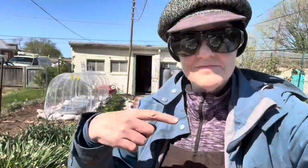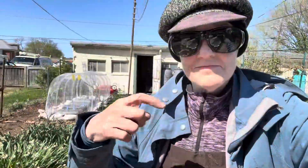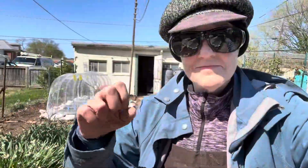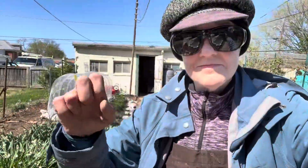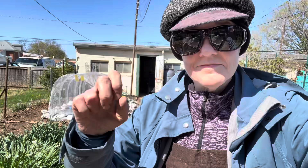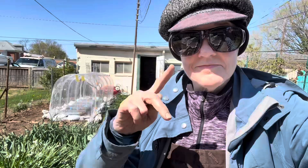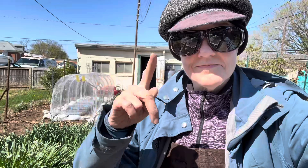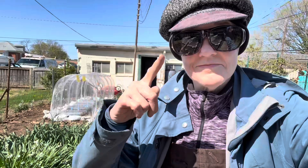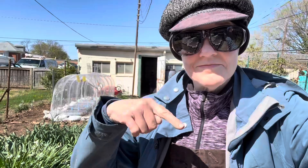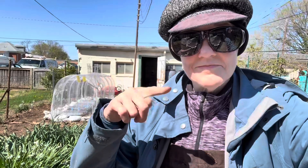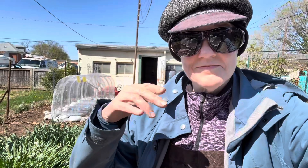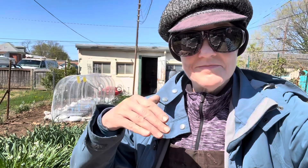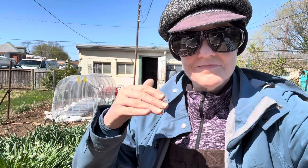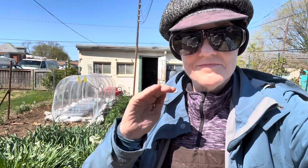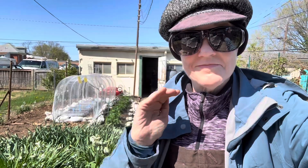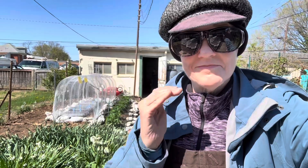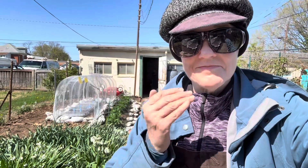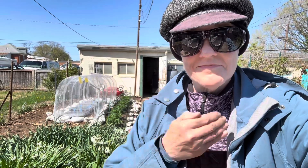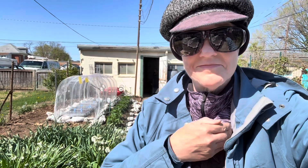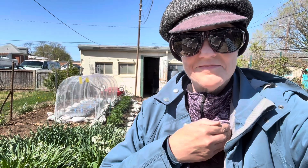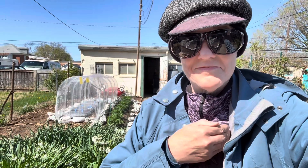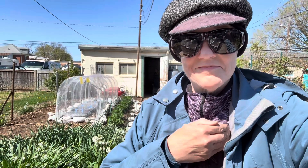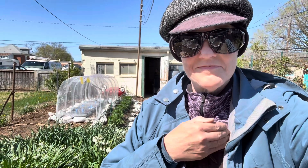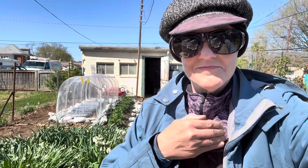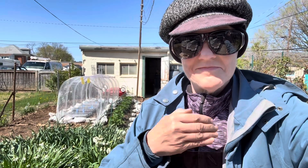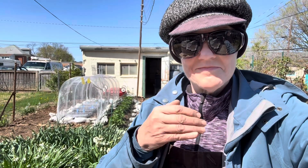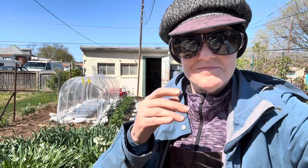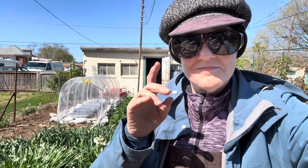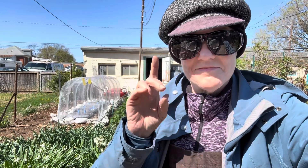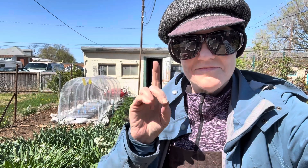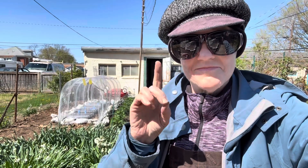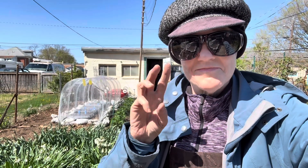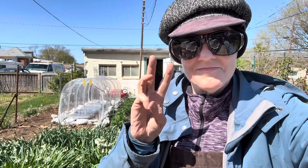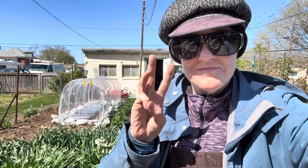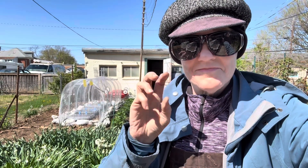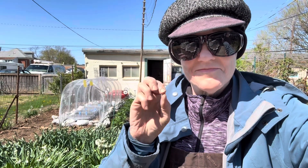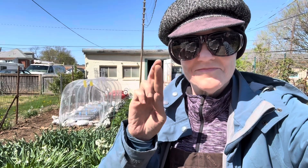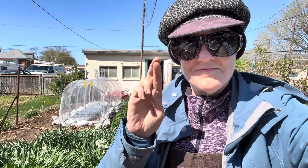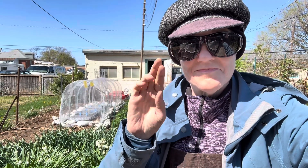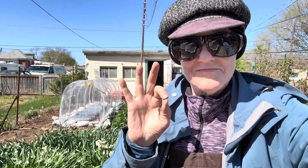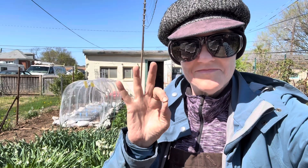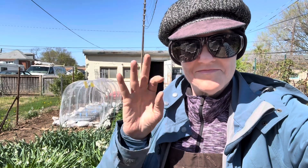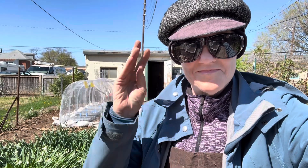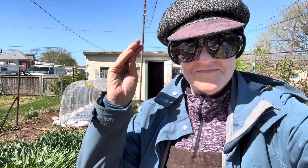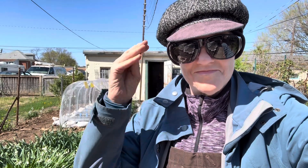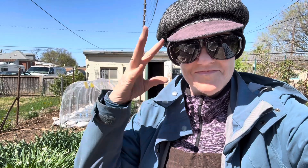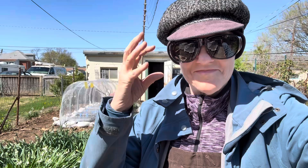To come back and check the progress of our dwarf sunflowers.